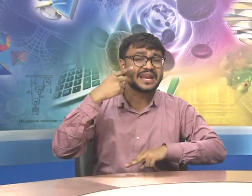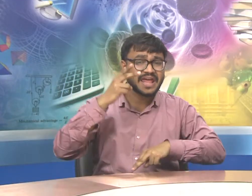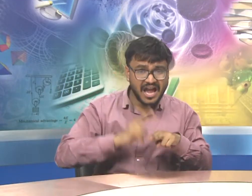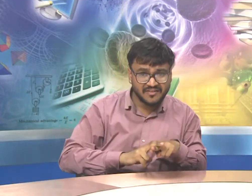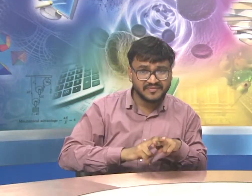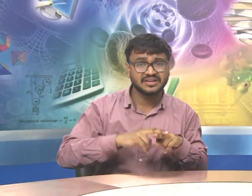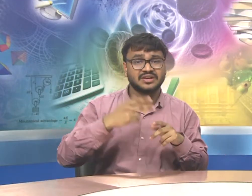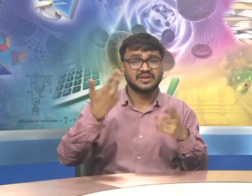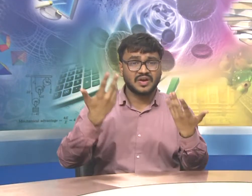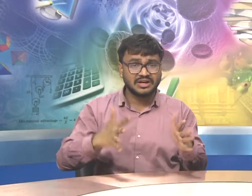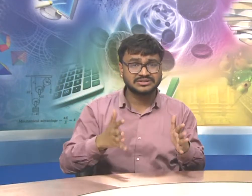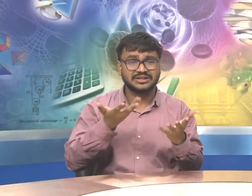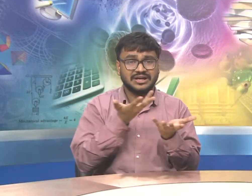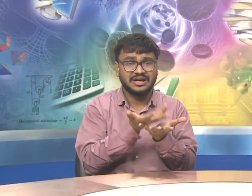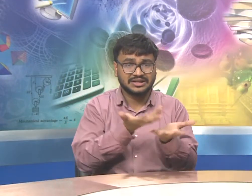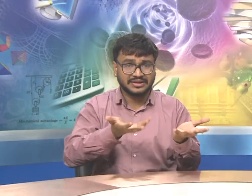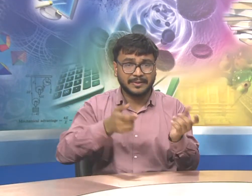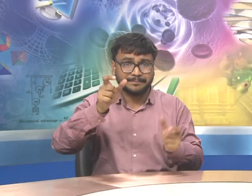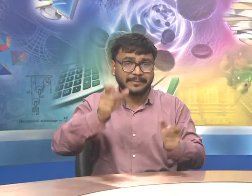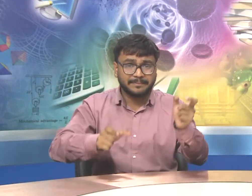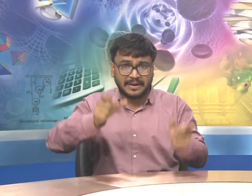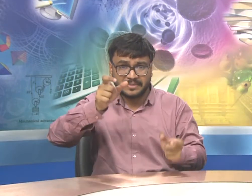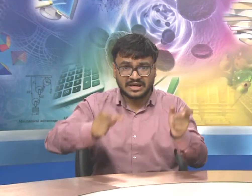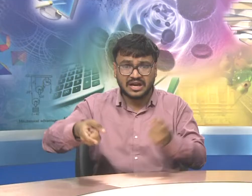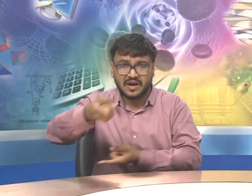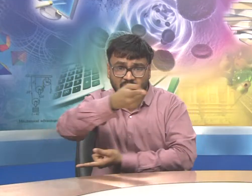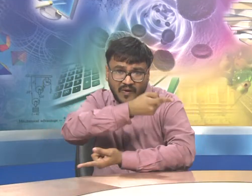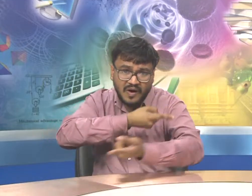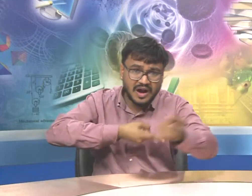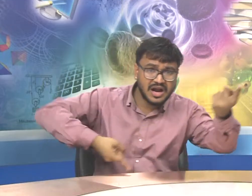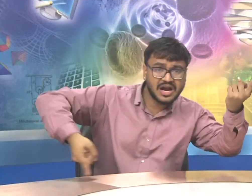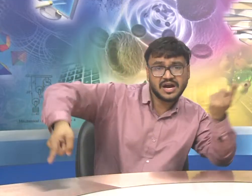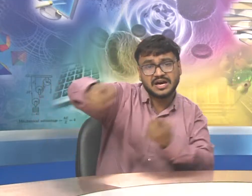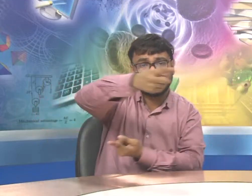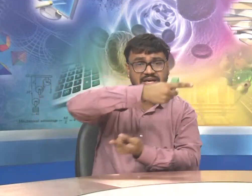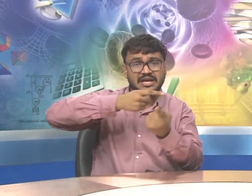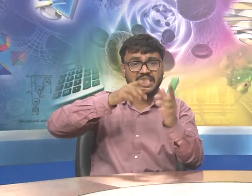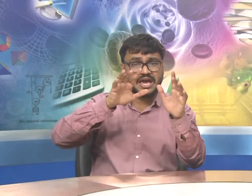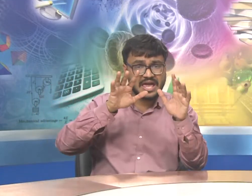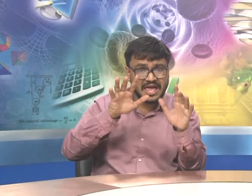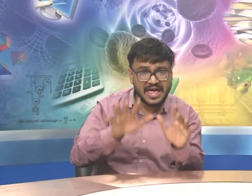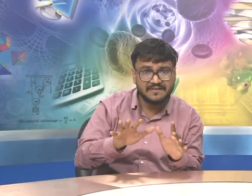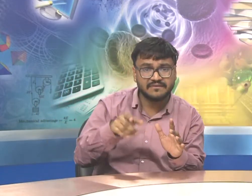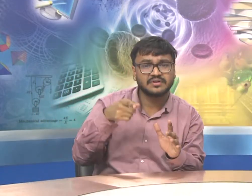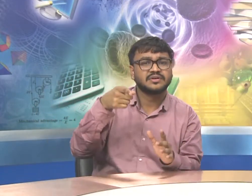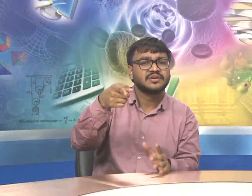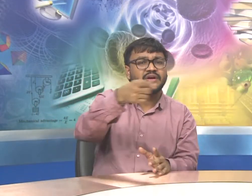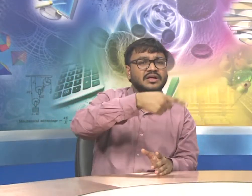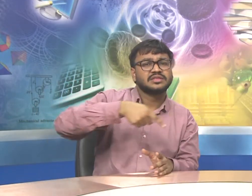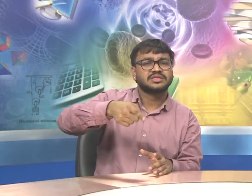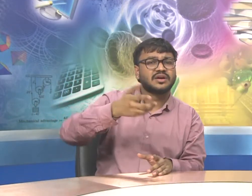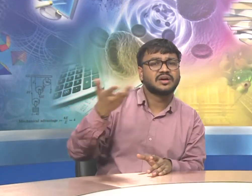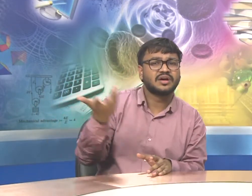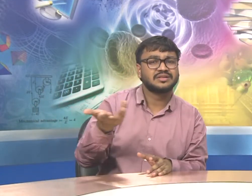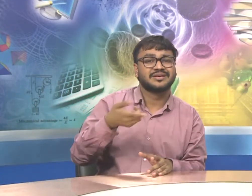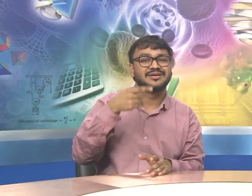And if the Supreme Court believes that the matter is of public interest,